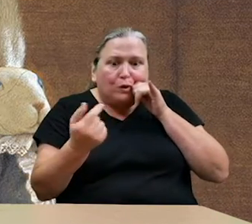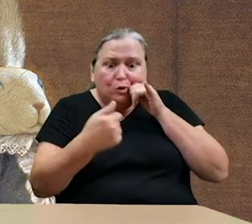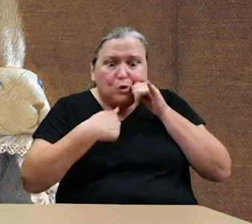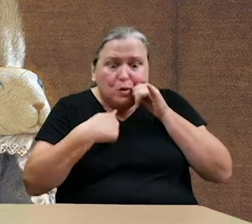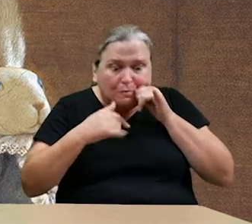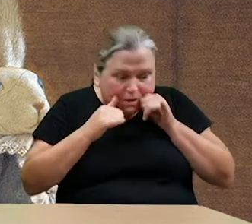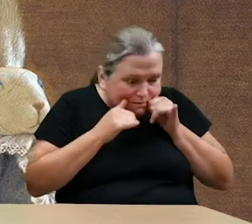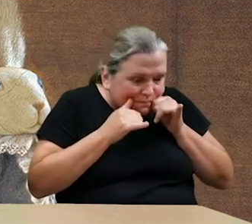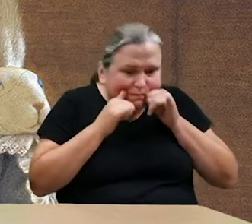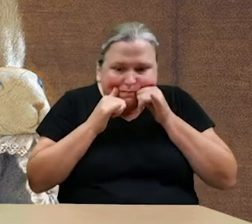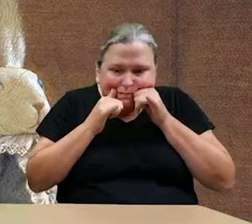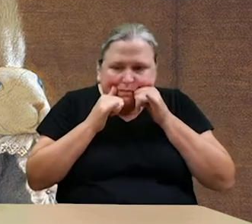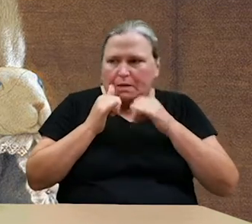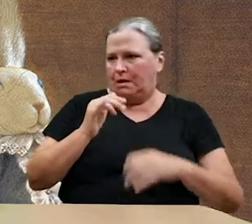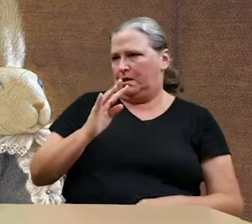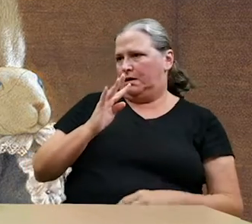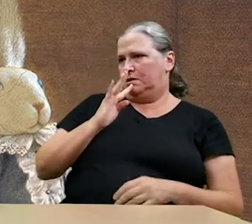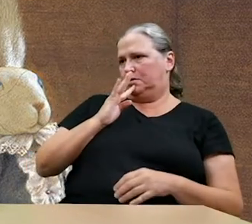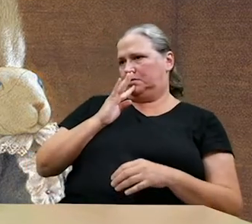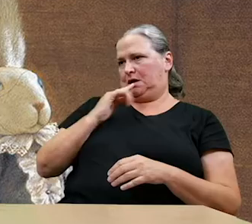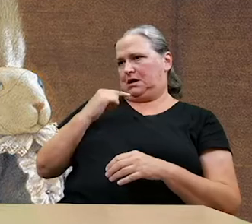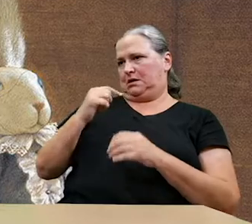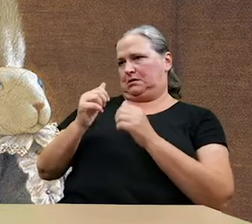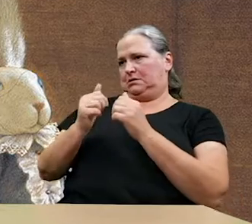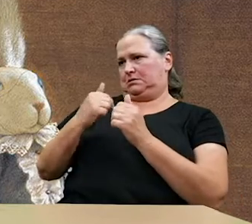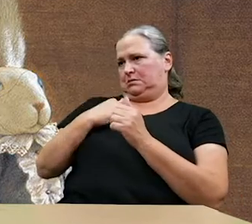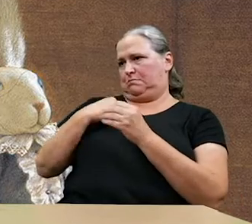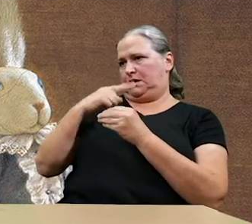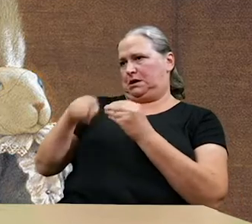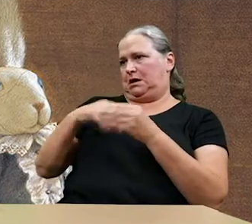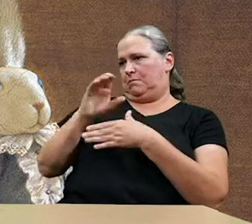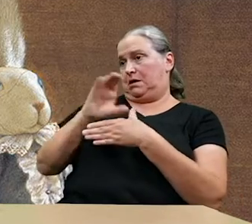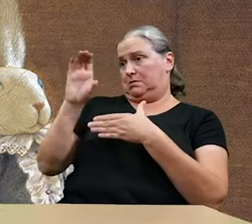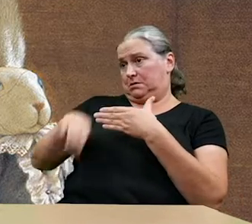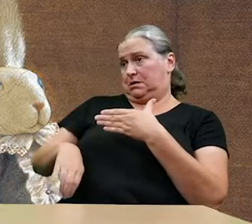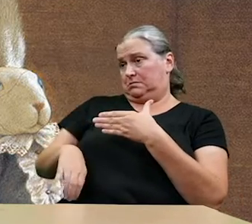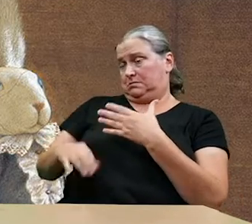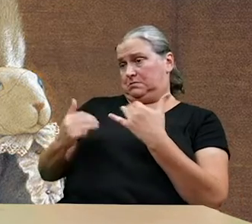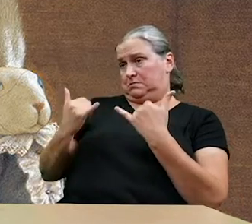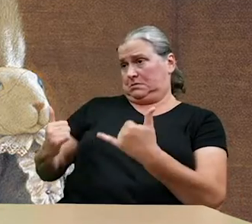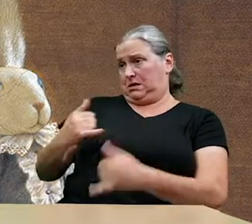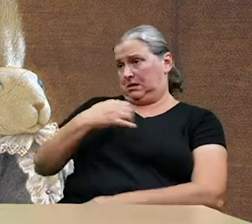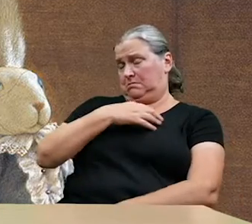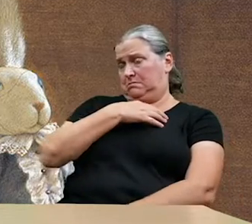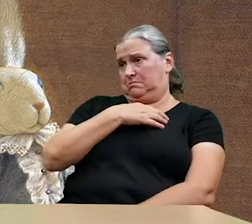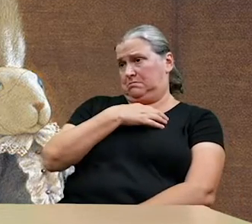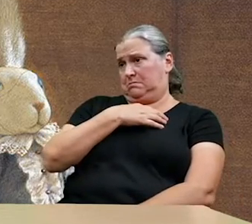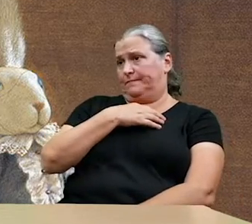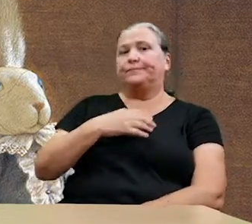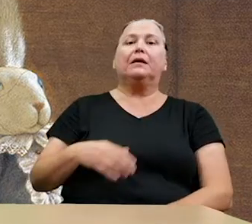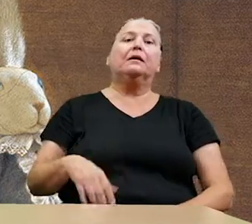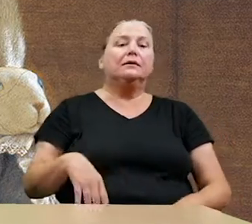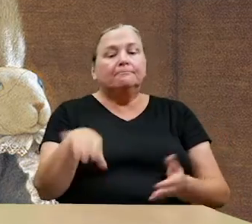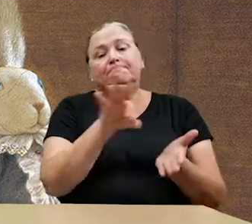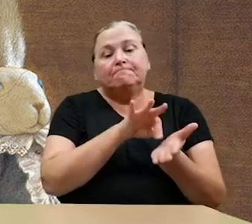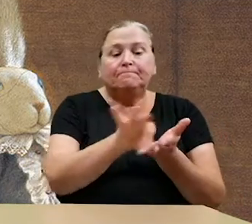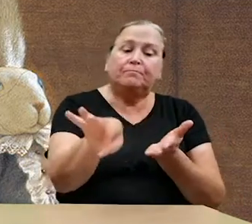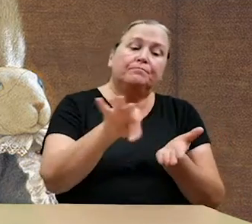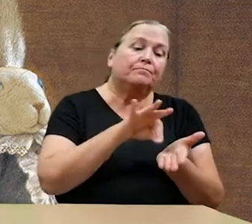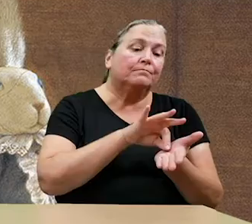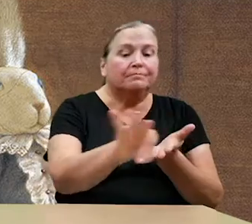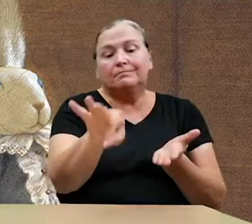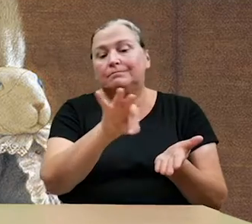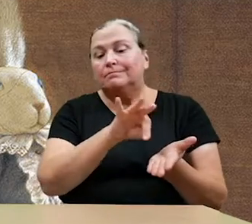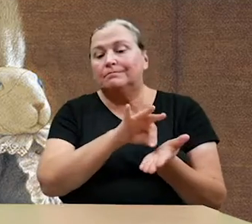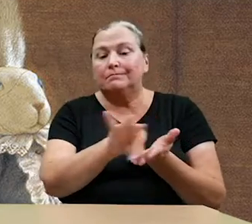princess. Talk to me of consequences now, will you? Said the witch, and she went back to counting her pieces